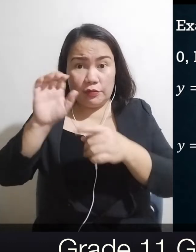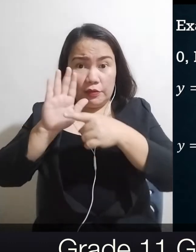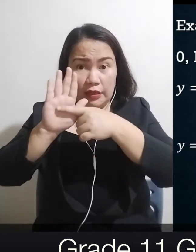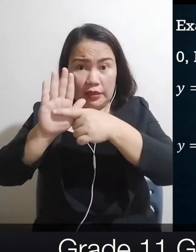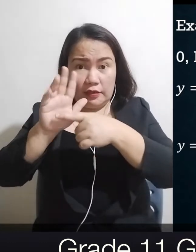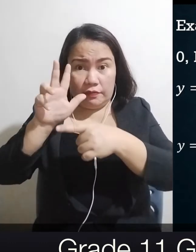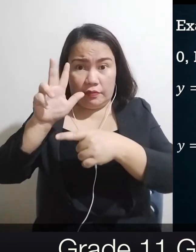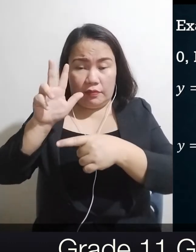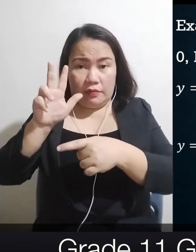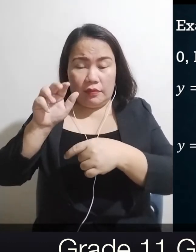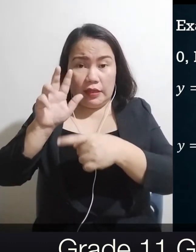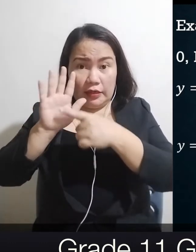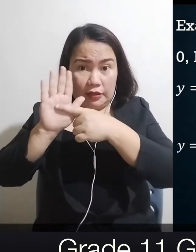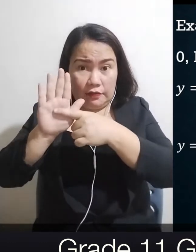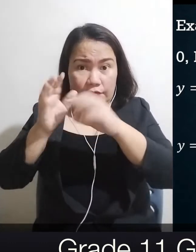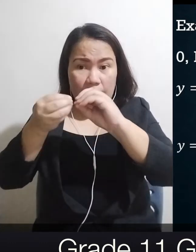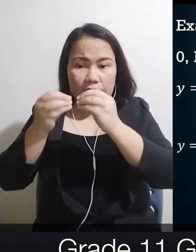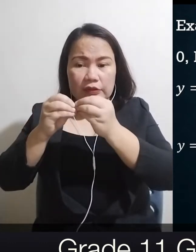so gagawin nyo lang,